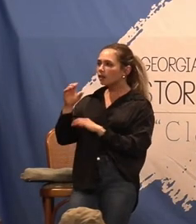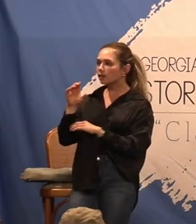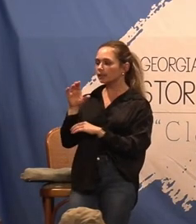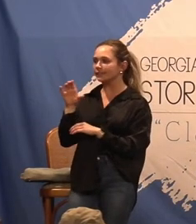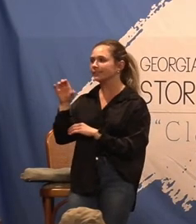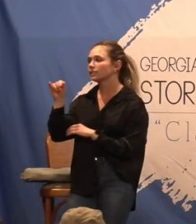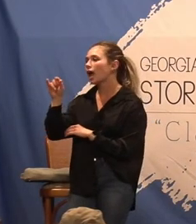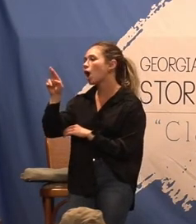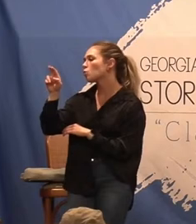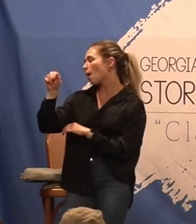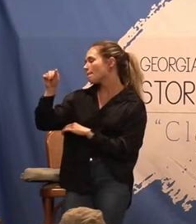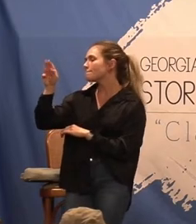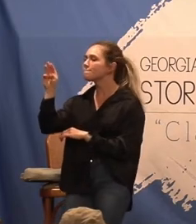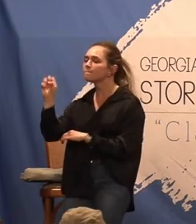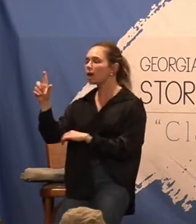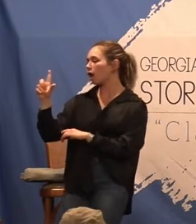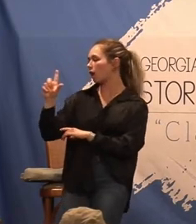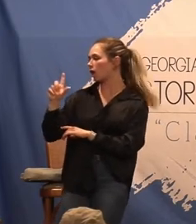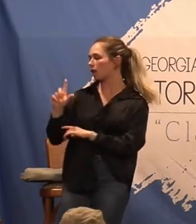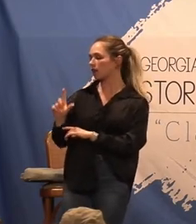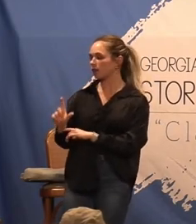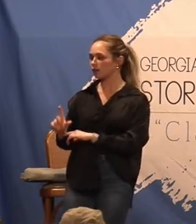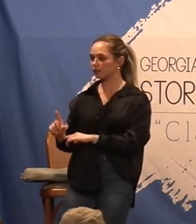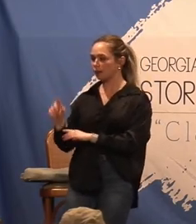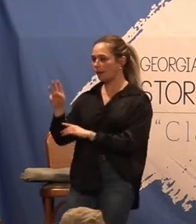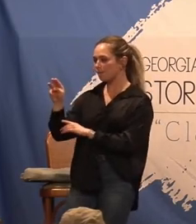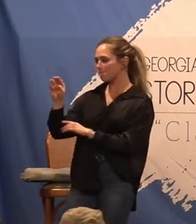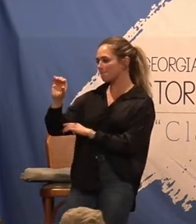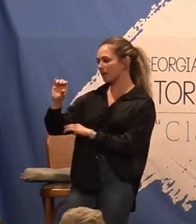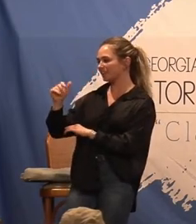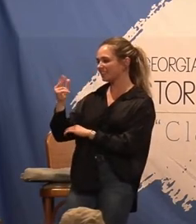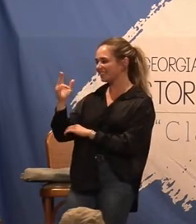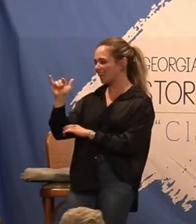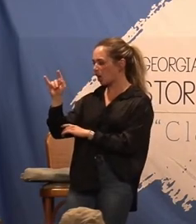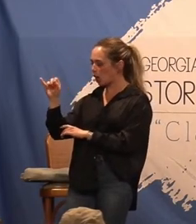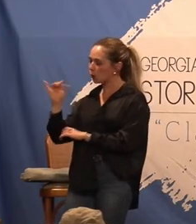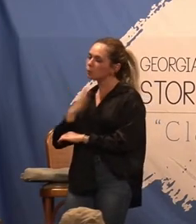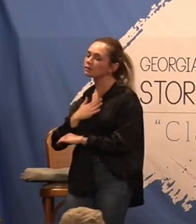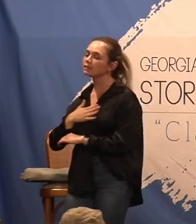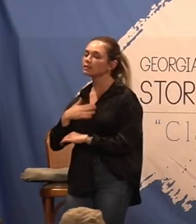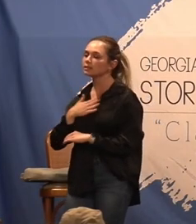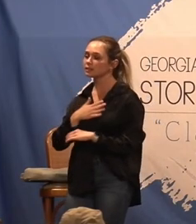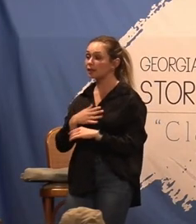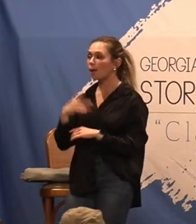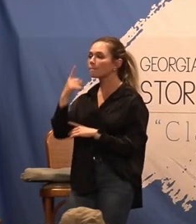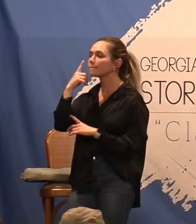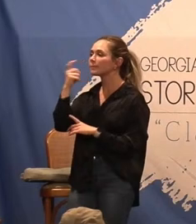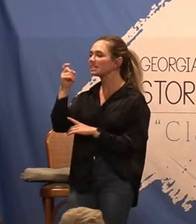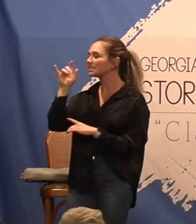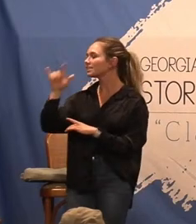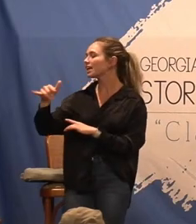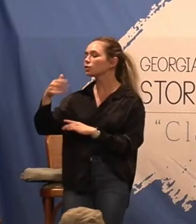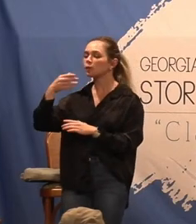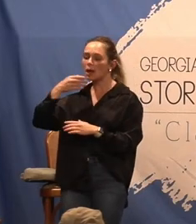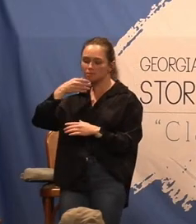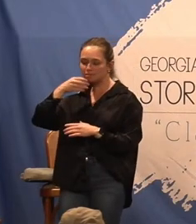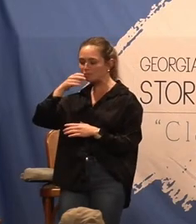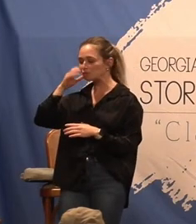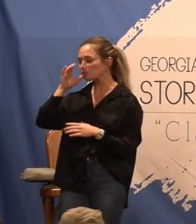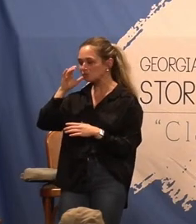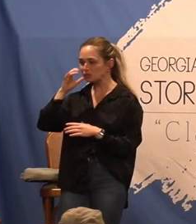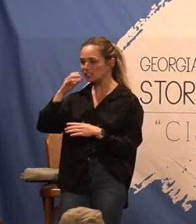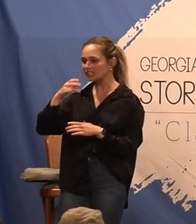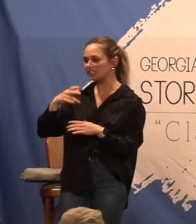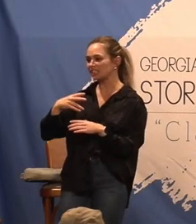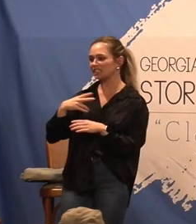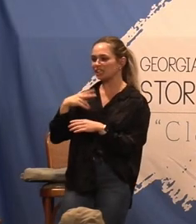Caramel. A caramel macchiato, that's what I want. Because that's what I'd be drinking on